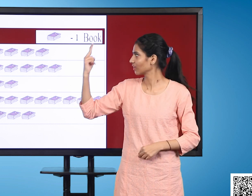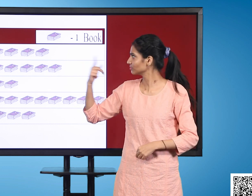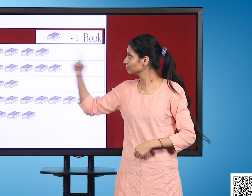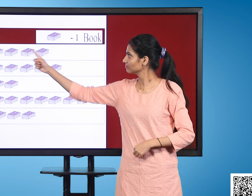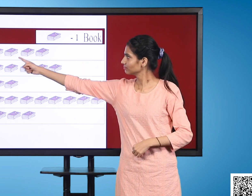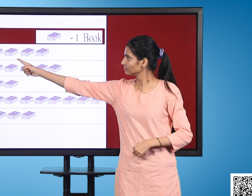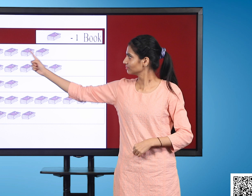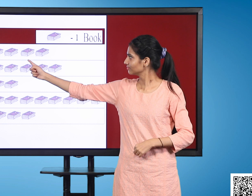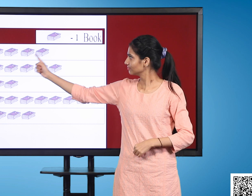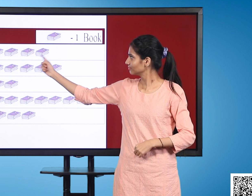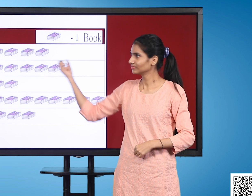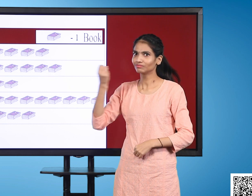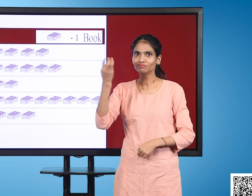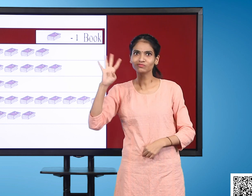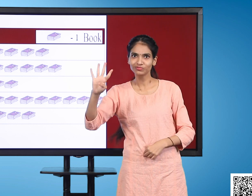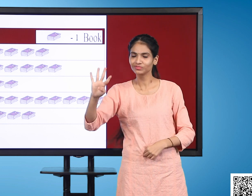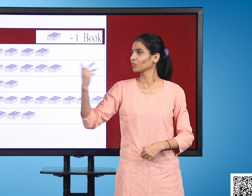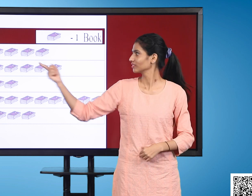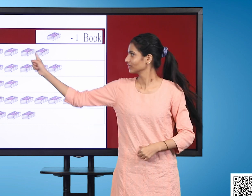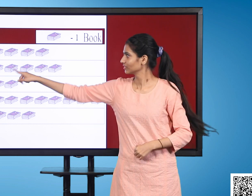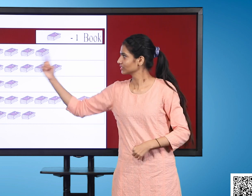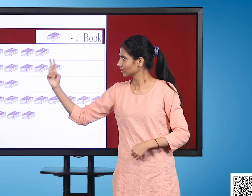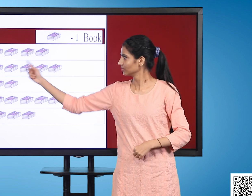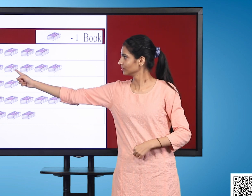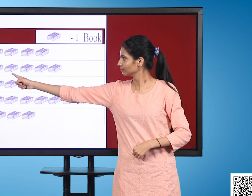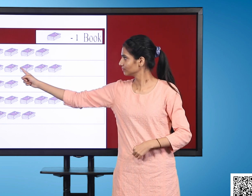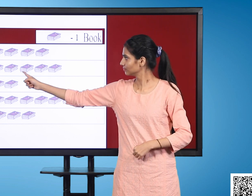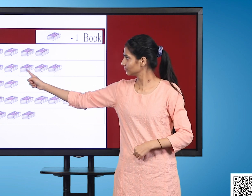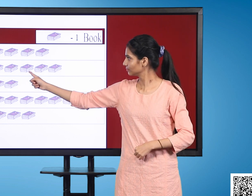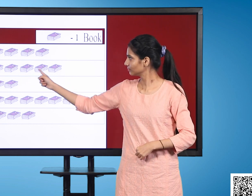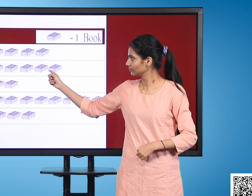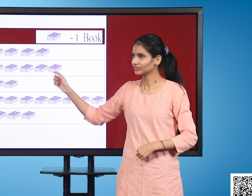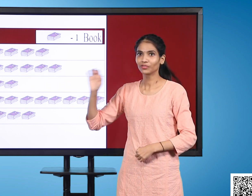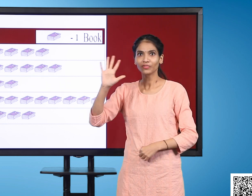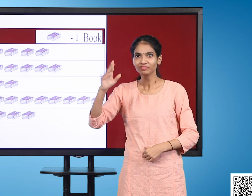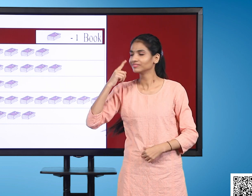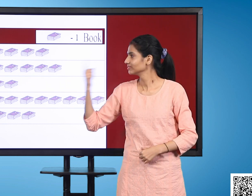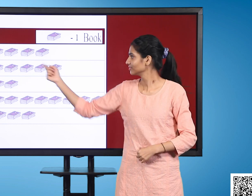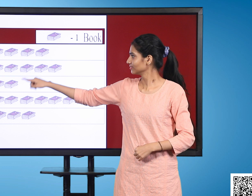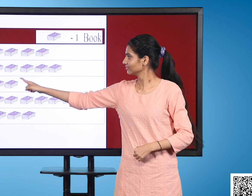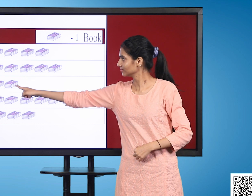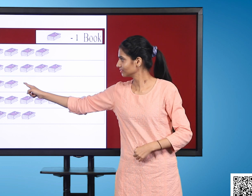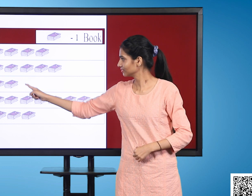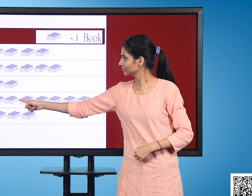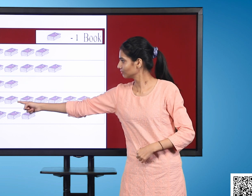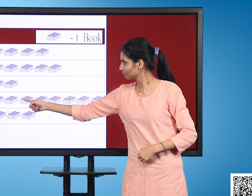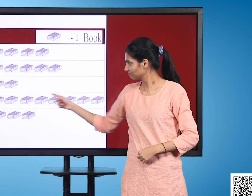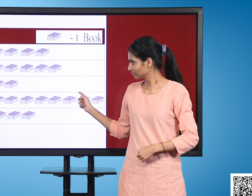has 4 books, row 2 has 5 books, row 3 has 2 books, row 4 has 8 books, row